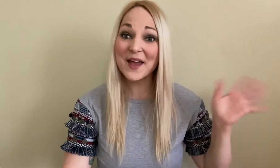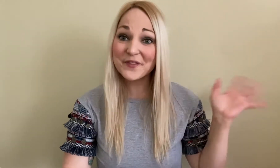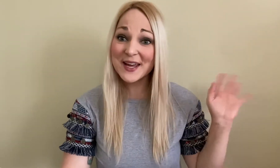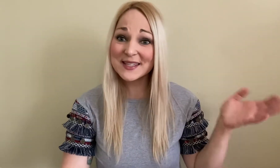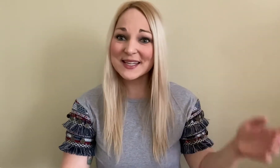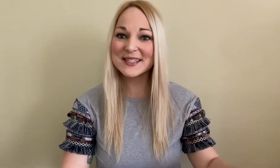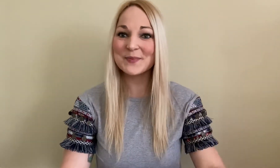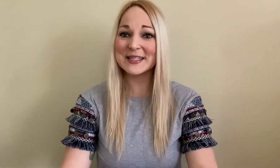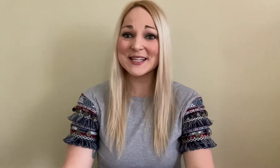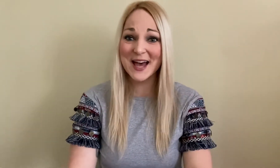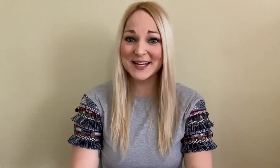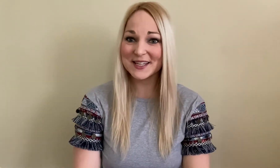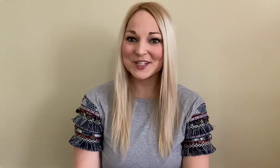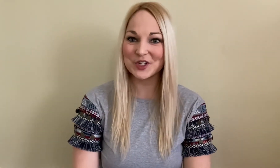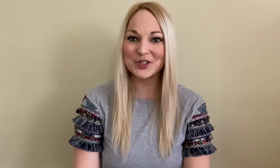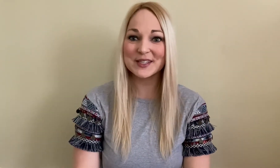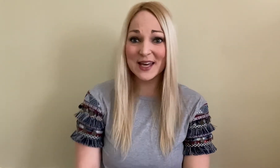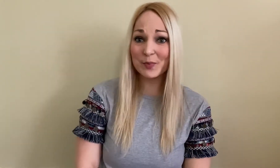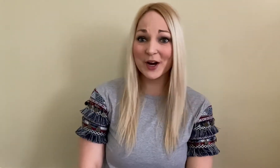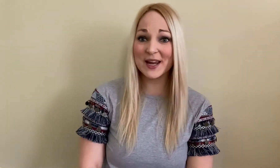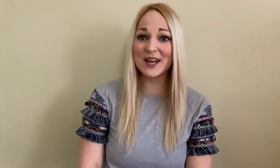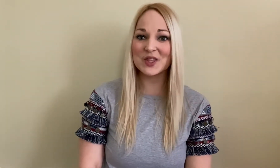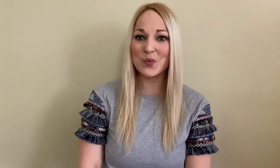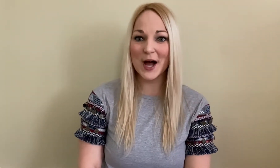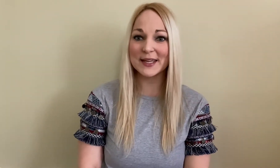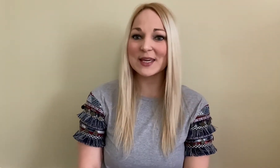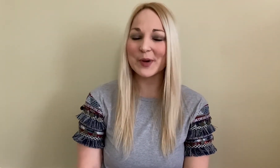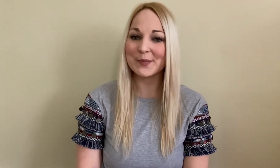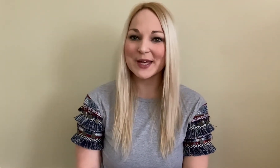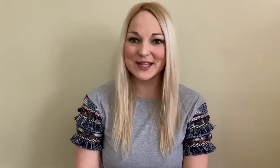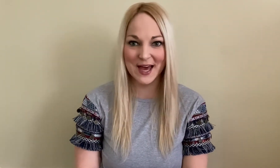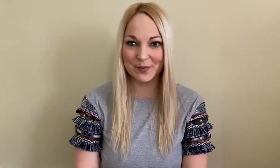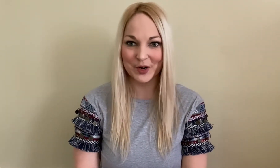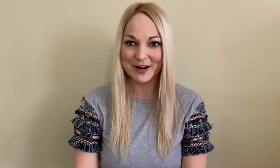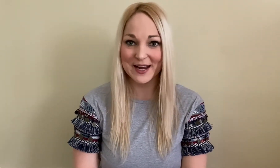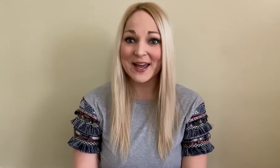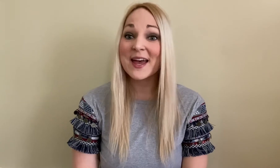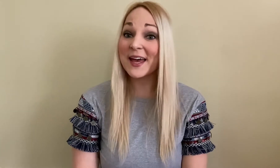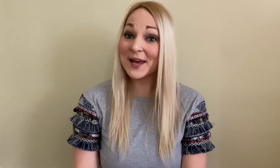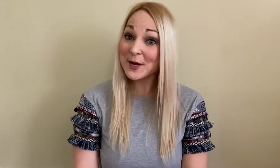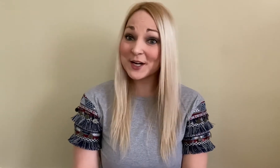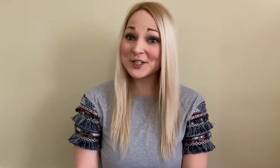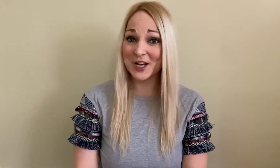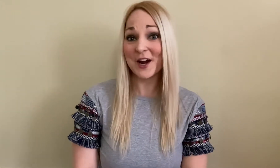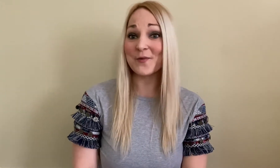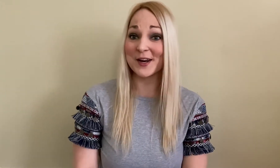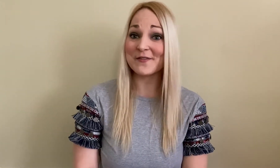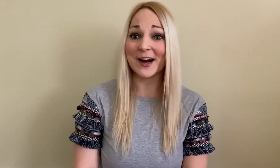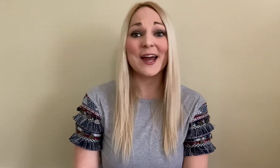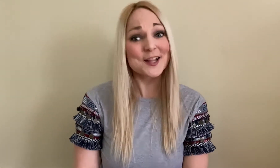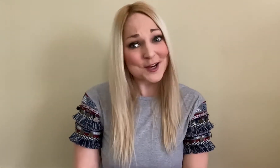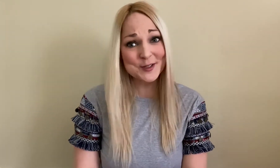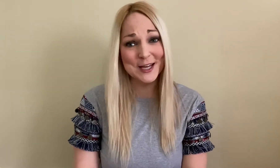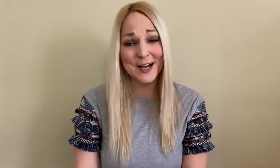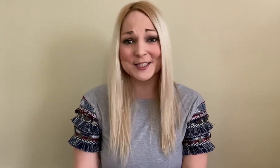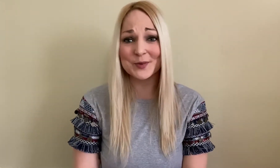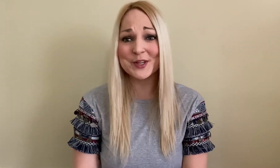Hi friends, it's Miss Eliza, Children's Librarian at the Waukee Public Library, and I'm here to share one of our hello songs. So we do this